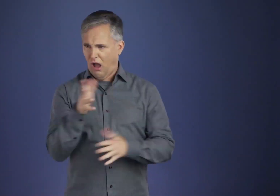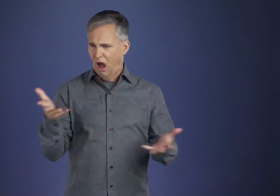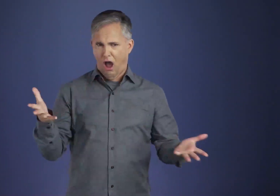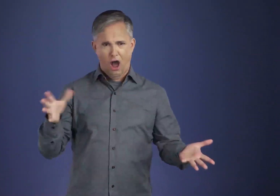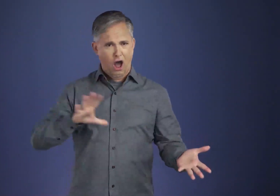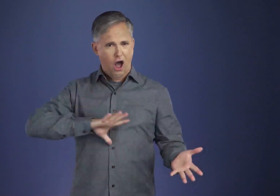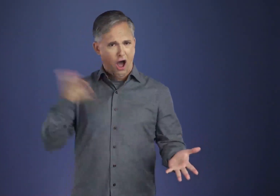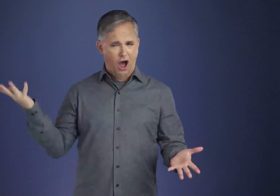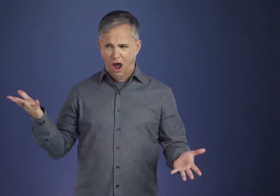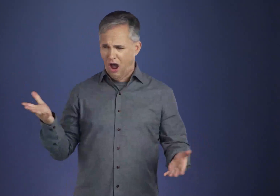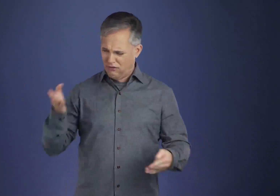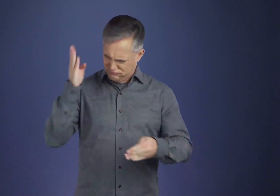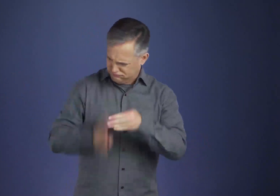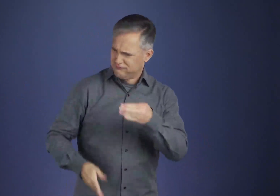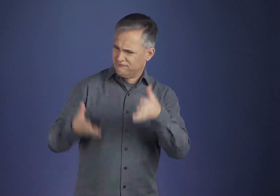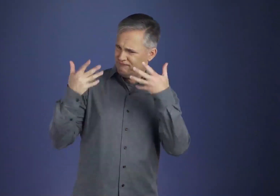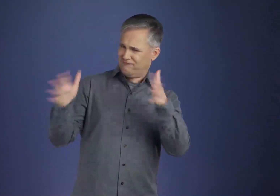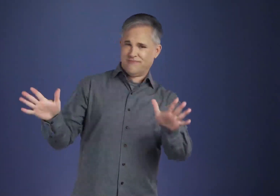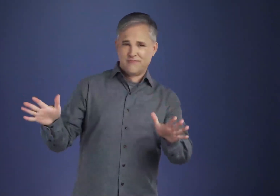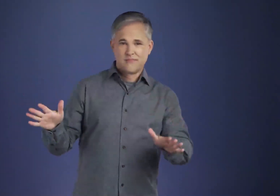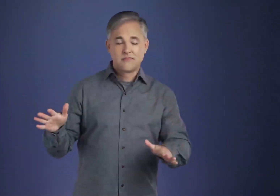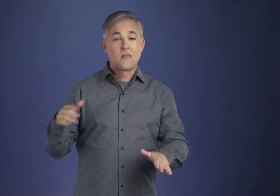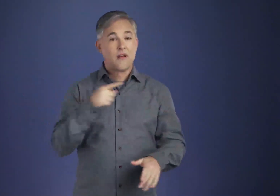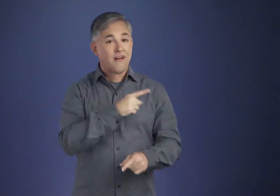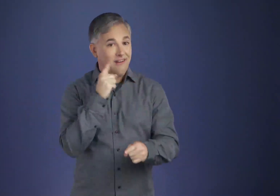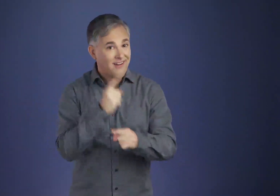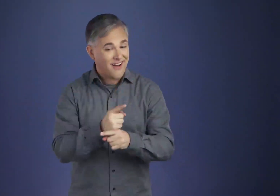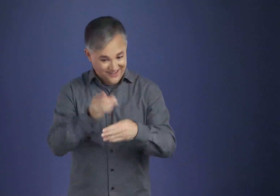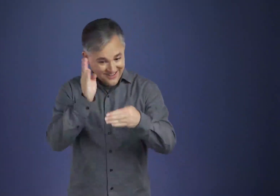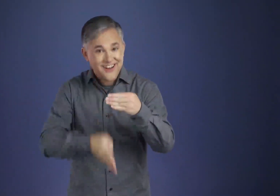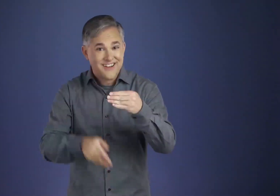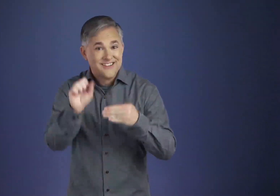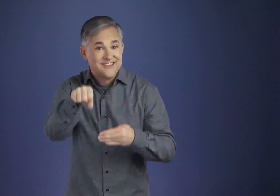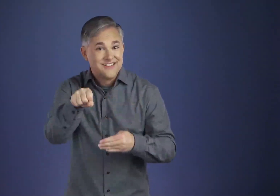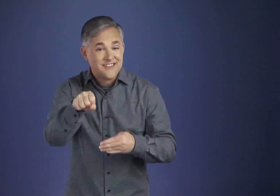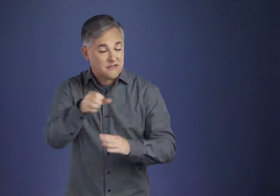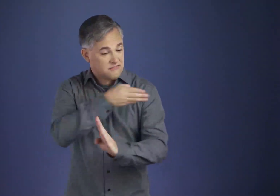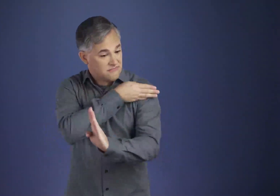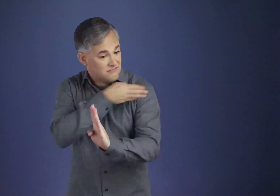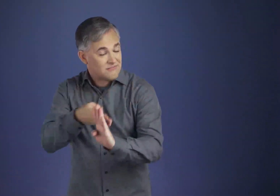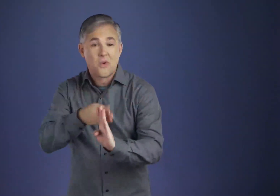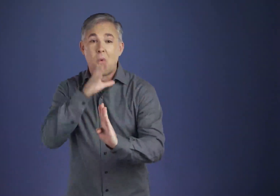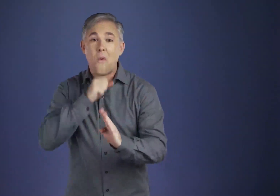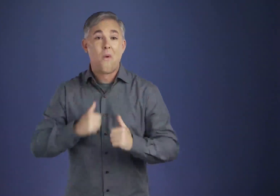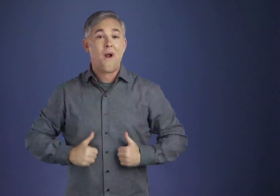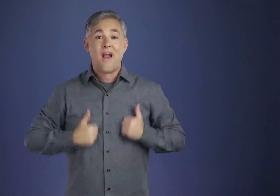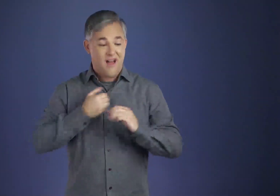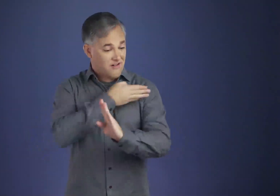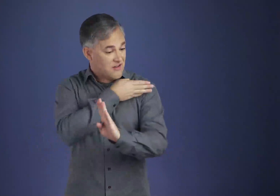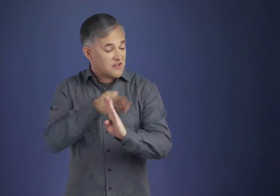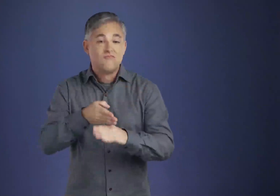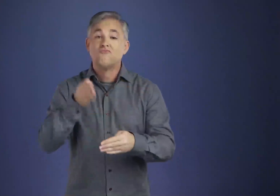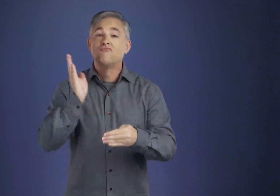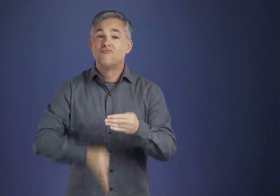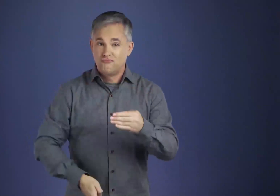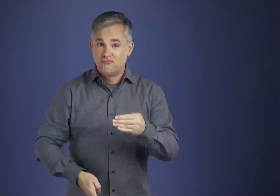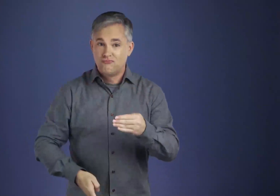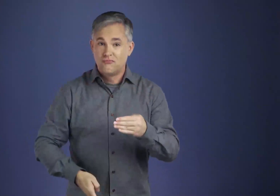is just about the last straw. This is the beginning of the end, and so it is, the beginning of the end of